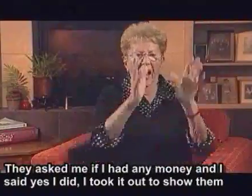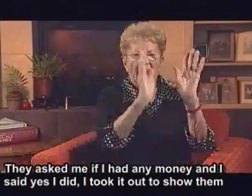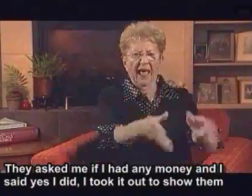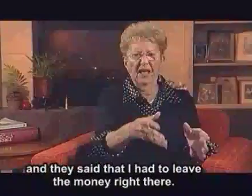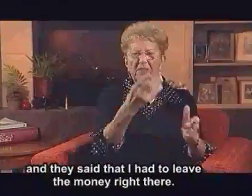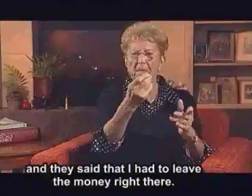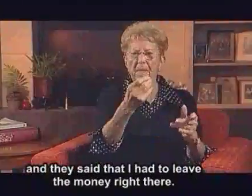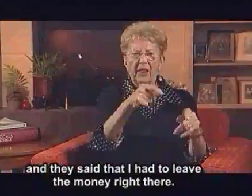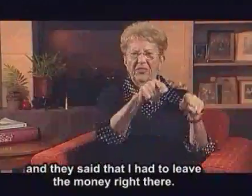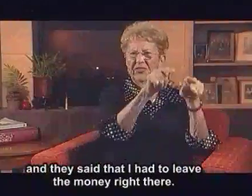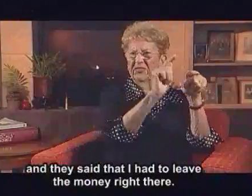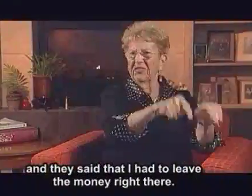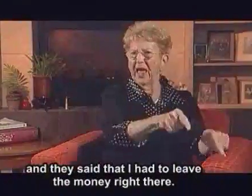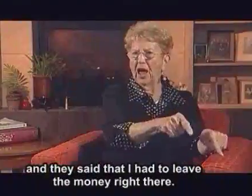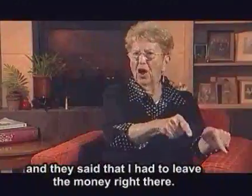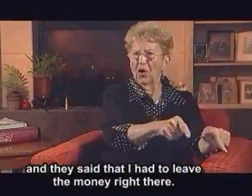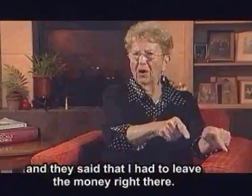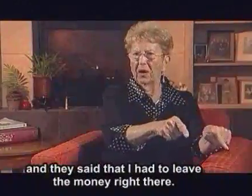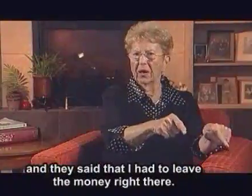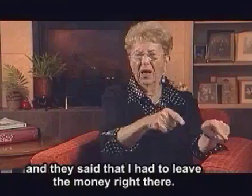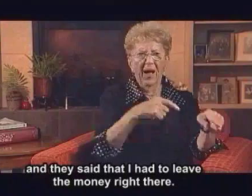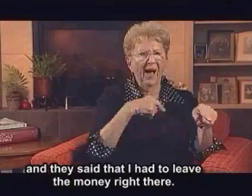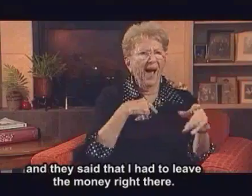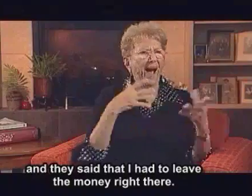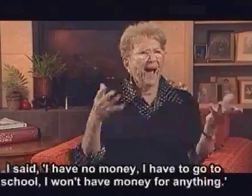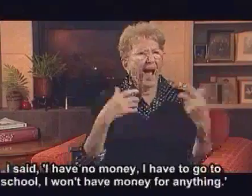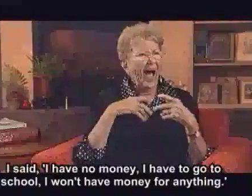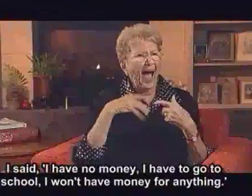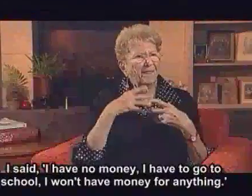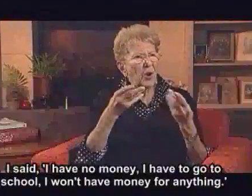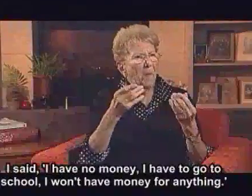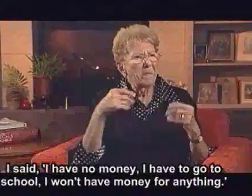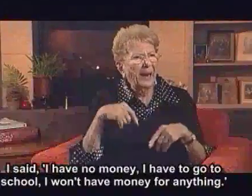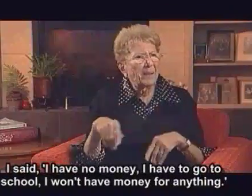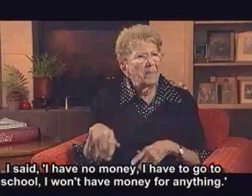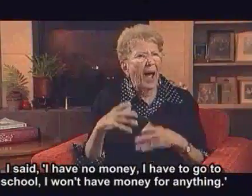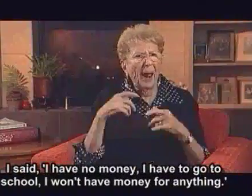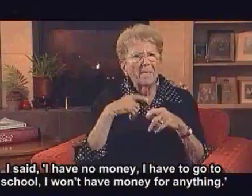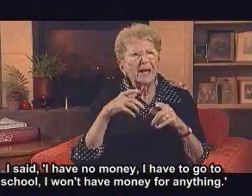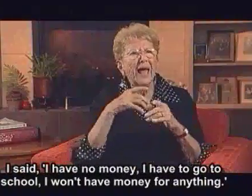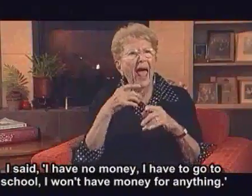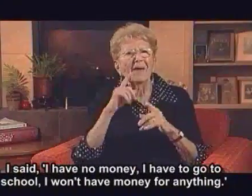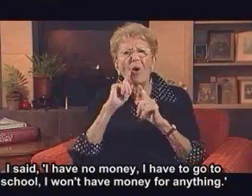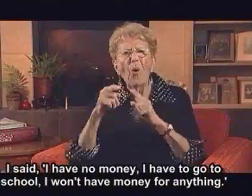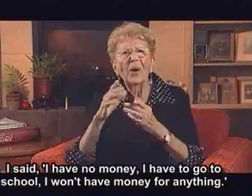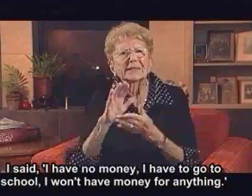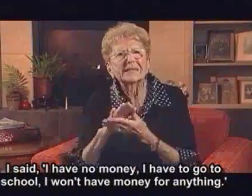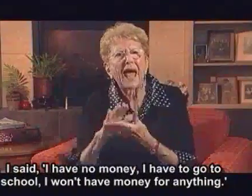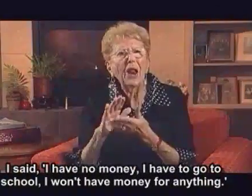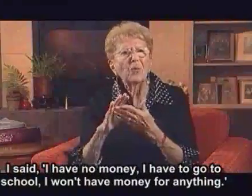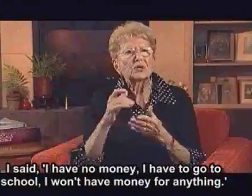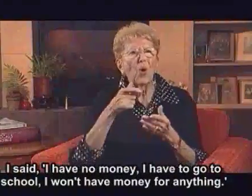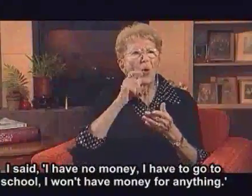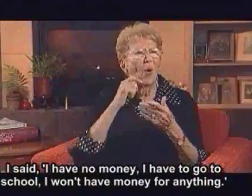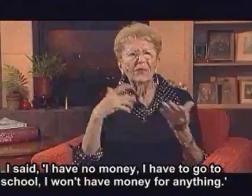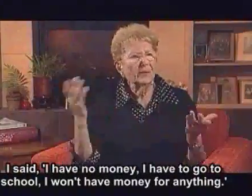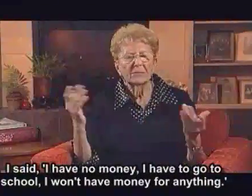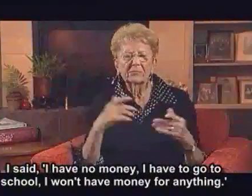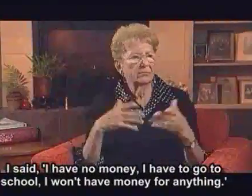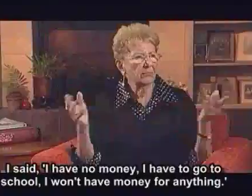show them, and they said that I had to leave the money right there. I said, I have no money. I have to go to school. I won't have money